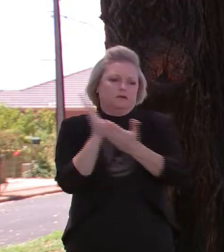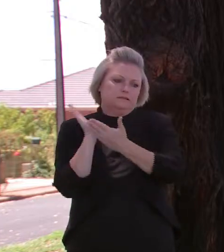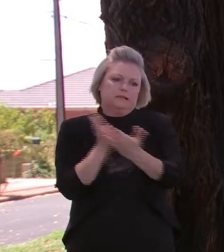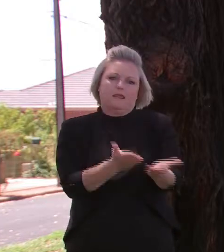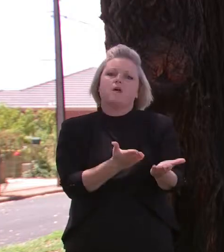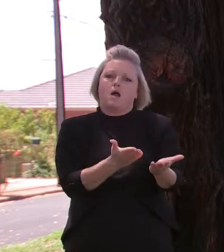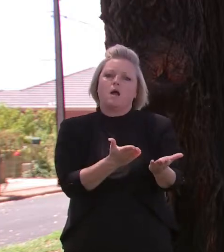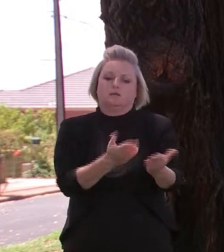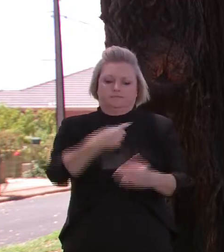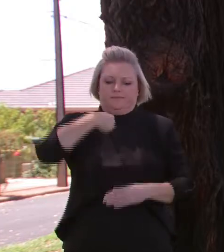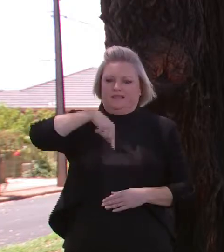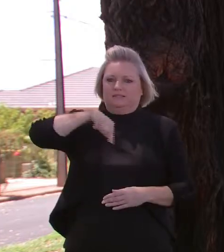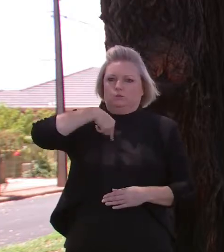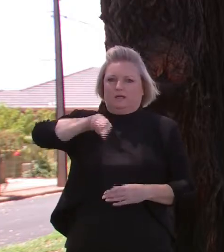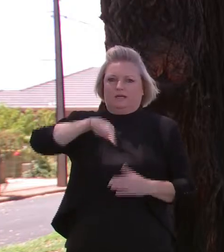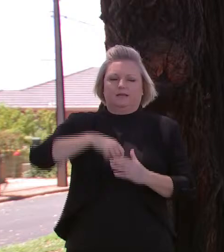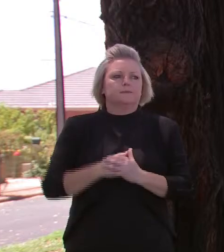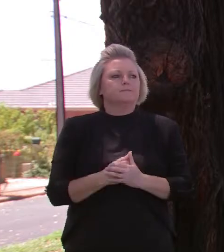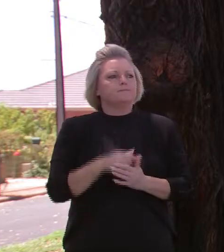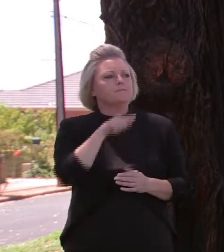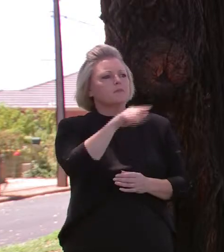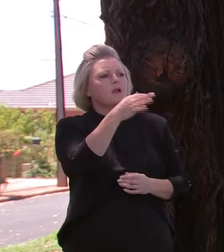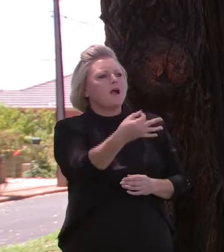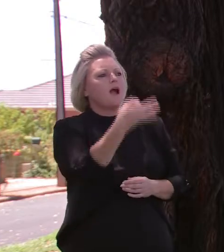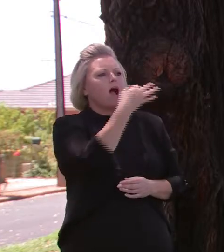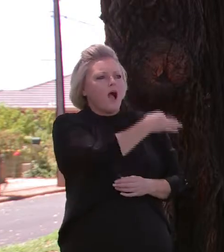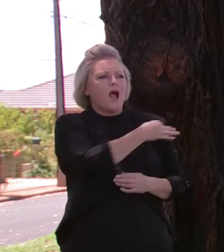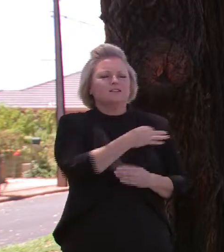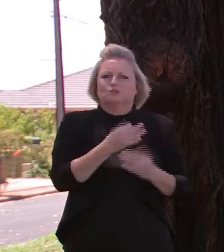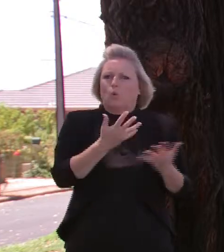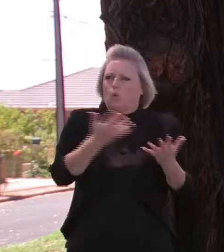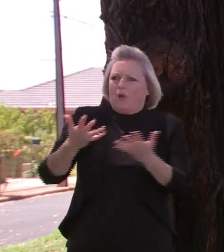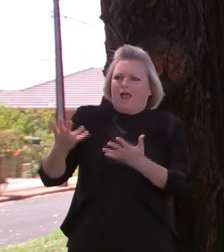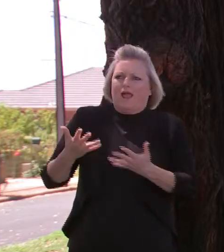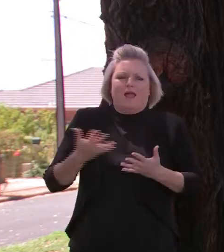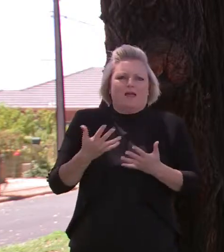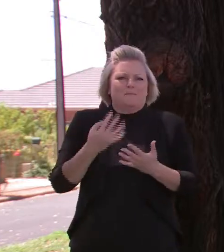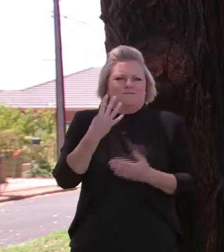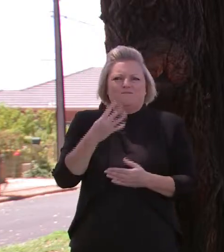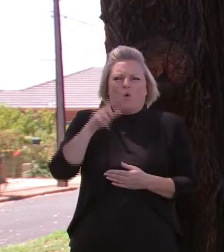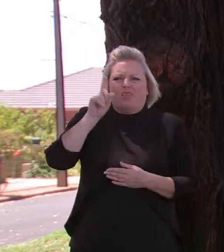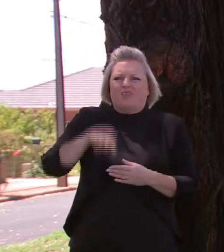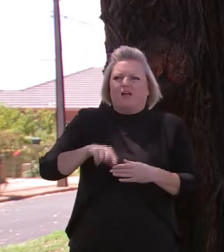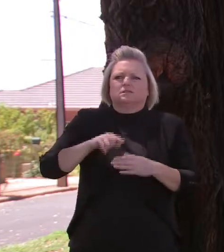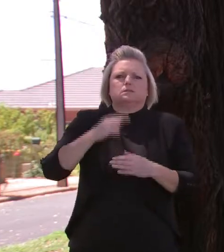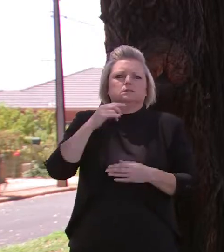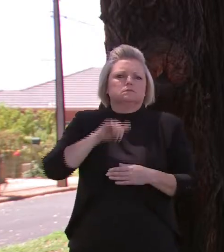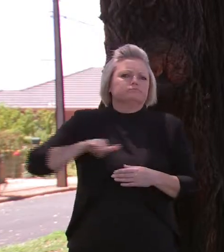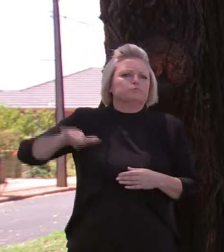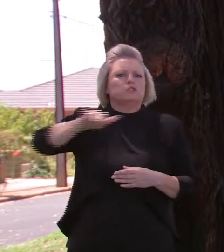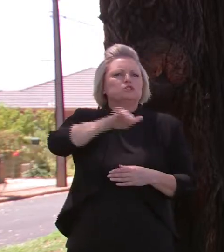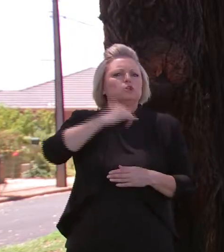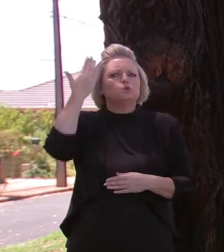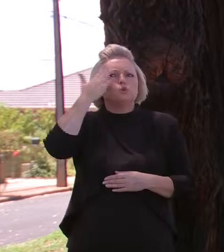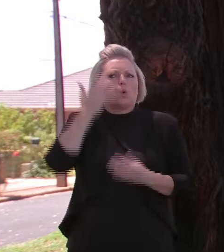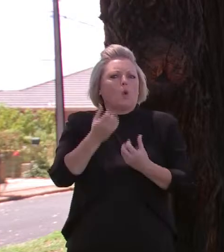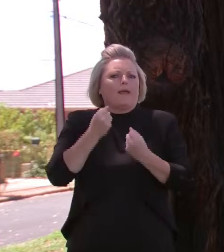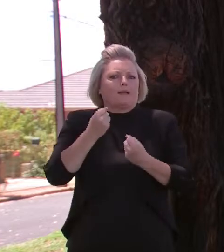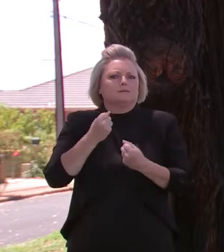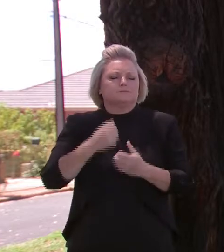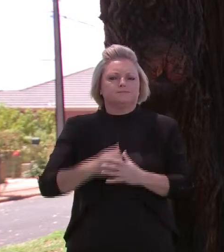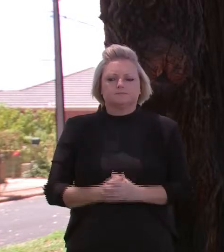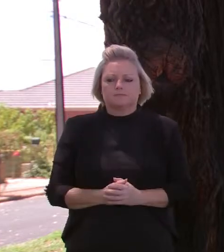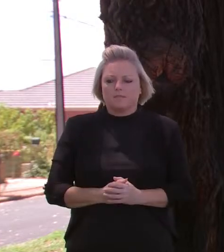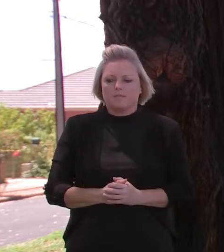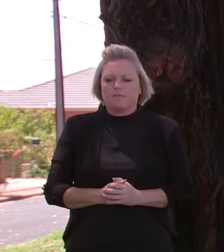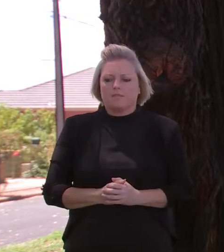the, during this week. So where are those 4,000 air purifiers going? Well, we obviously identified a couple of weeks